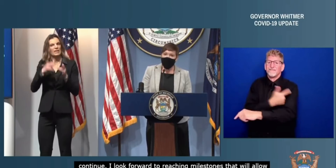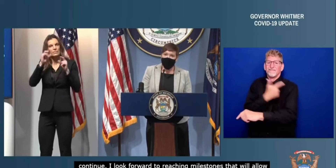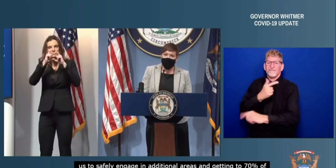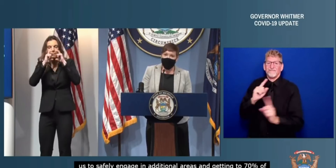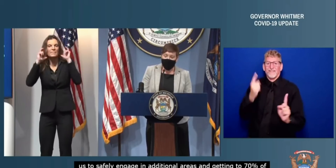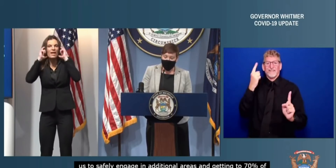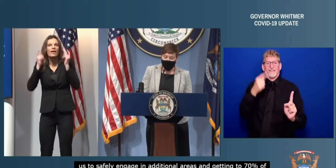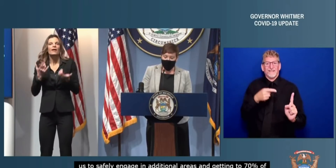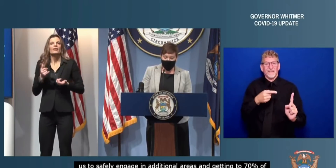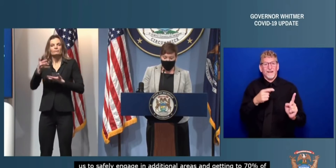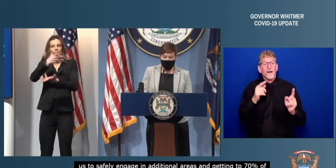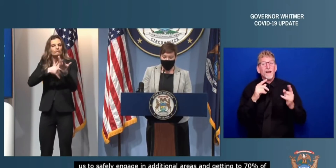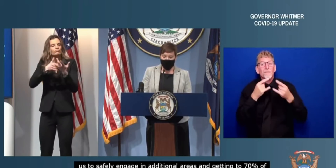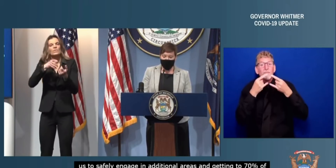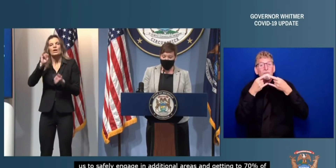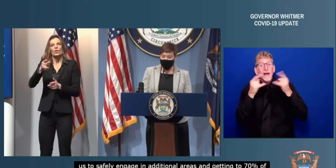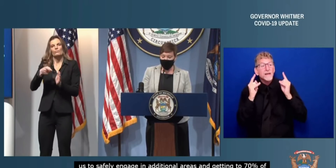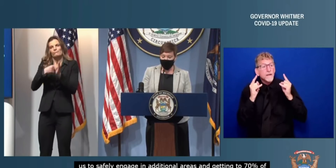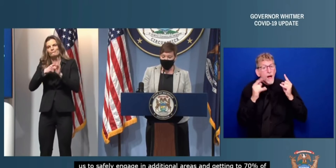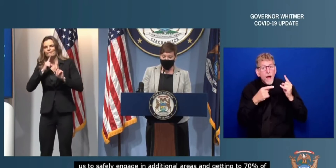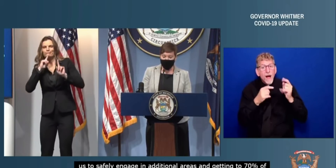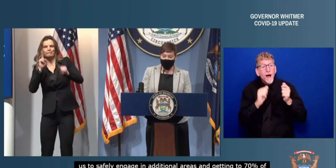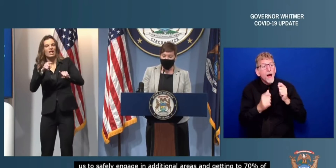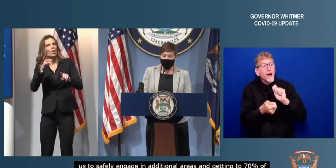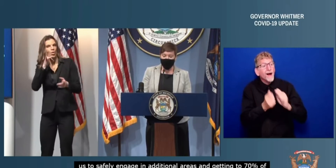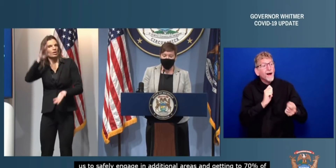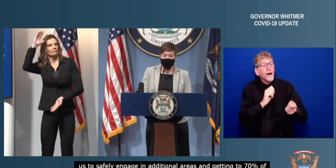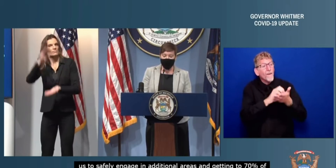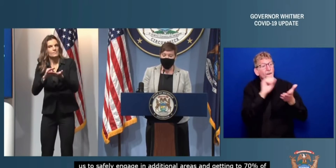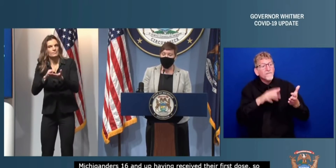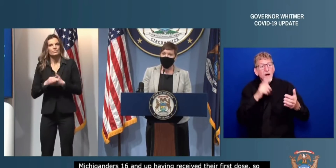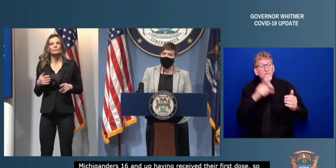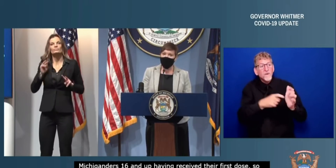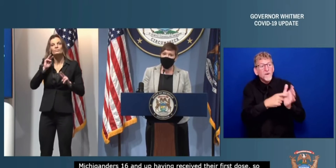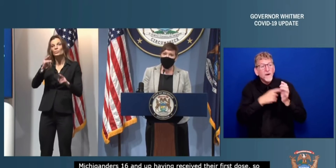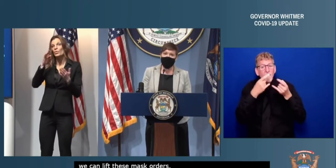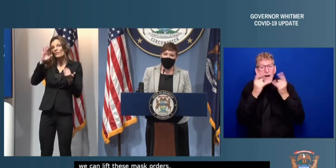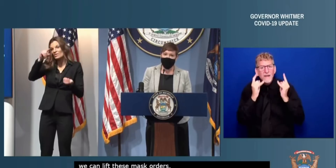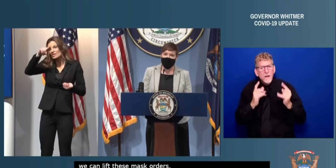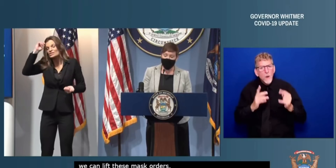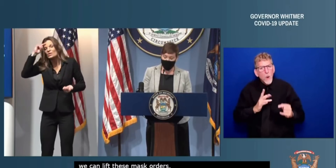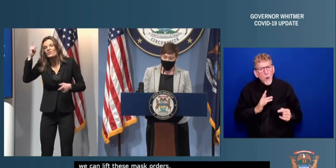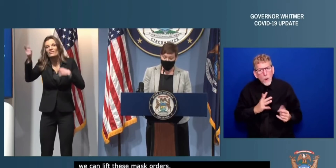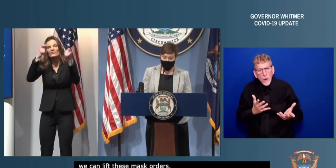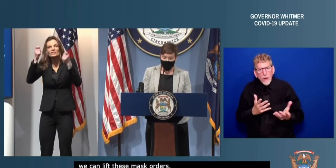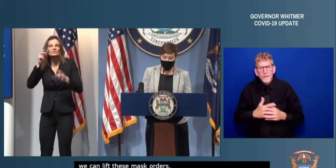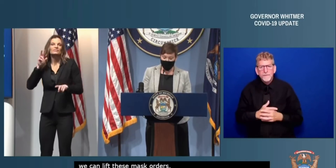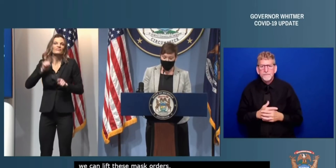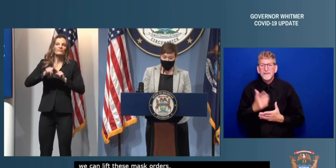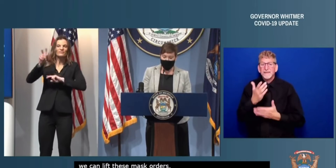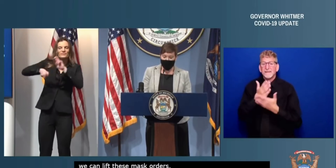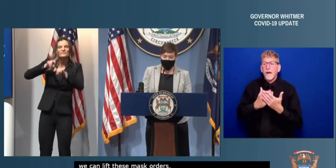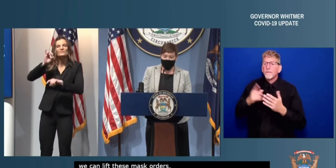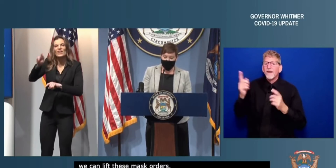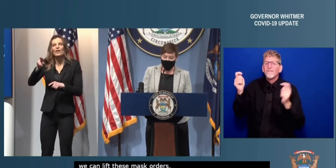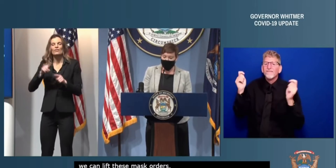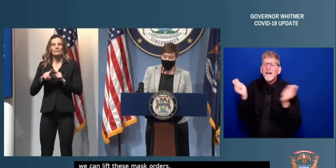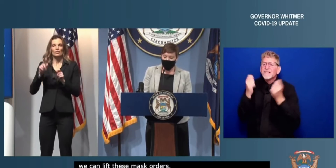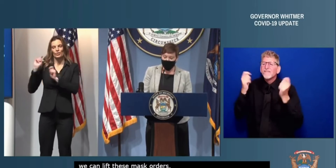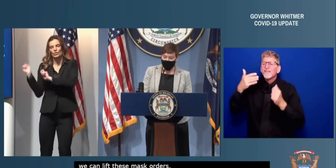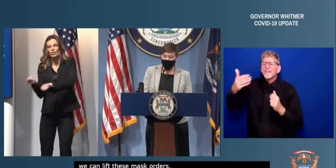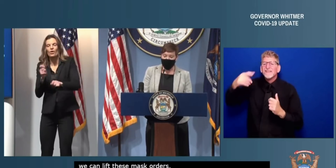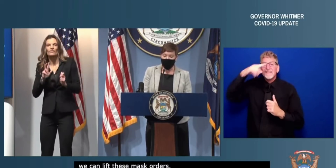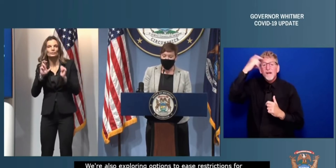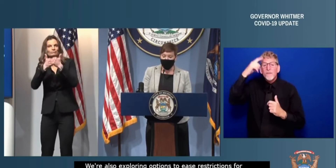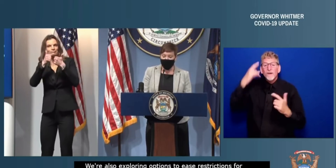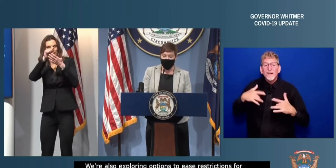We're also exploring options to ease restrictions for summer events, such as festivals, fairs, and golf tournaments. Changes